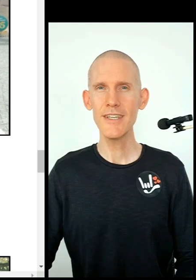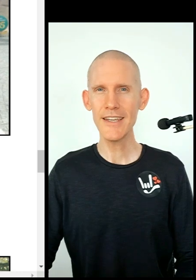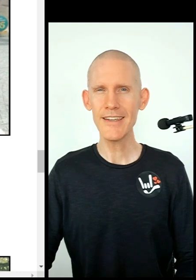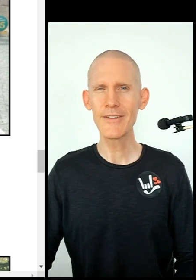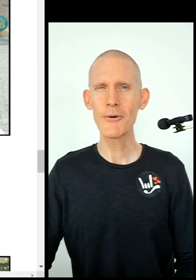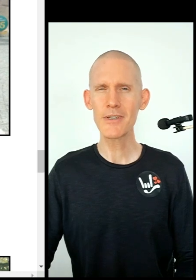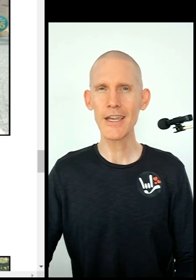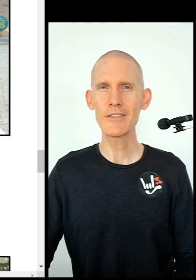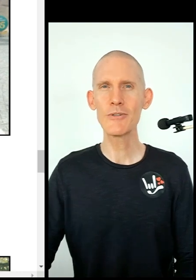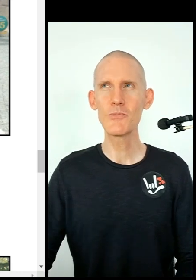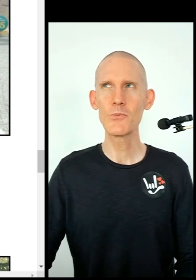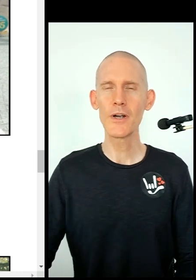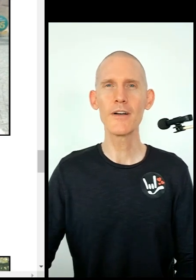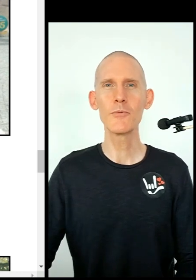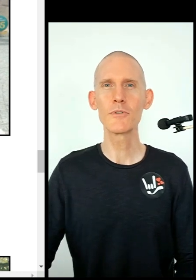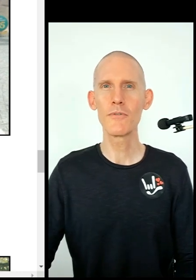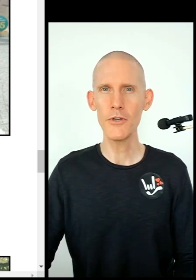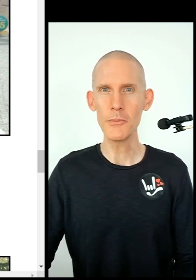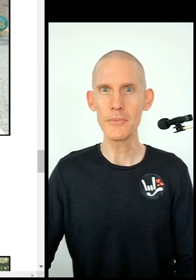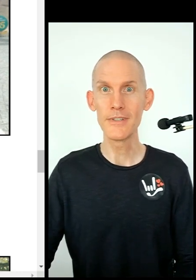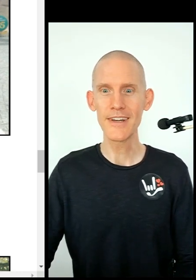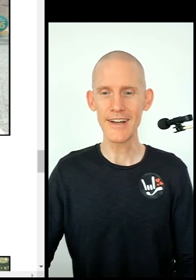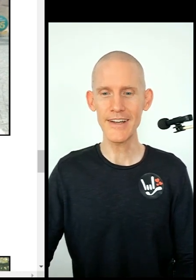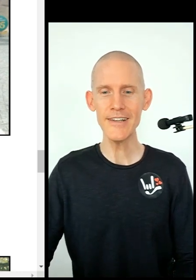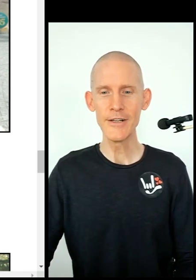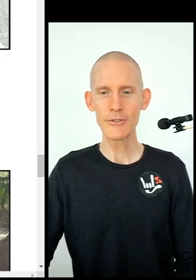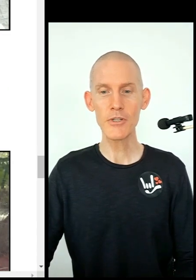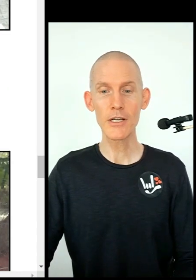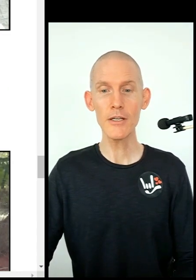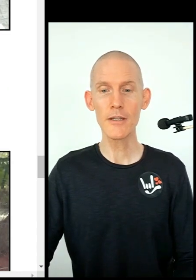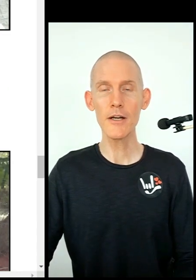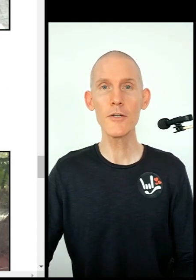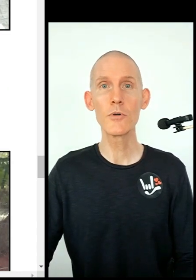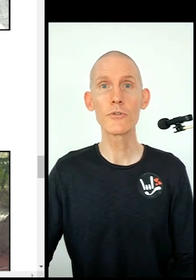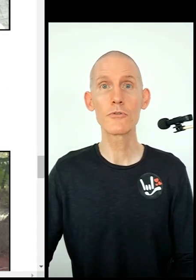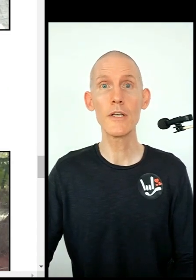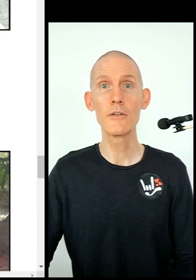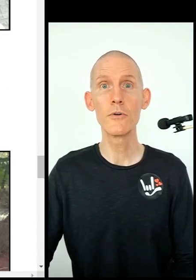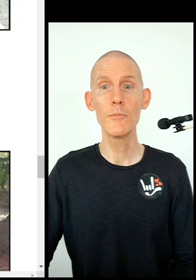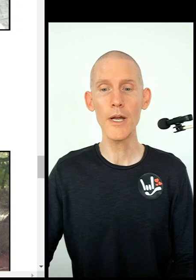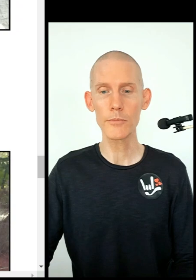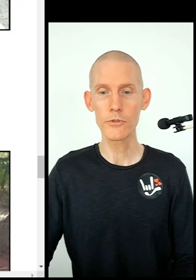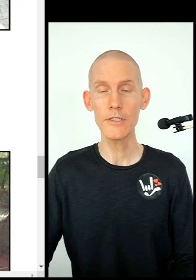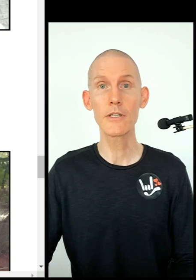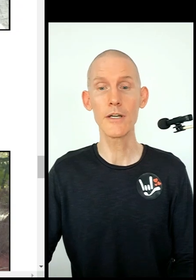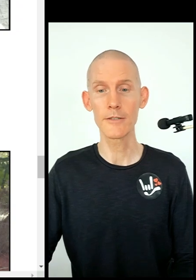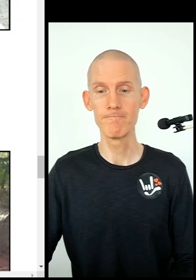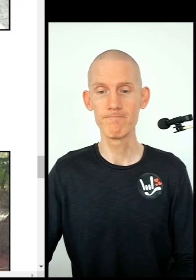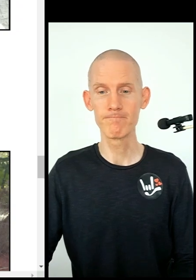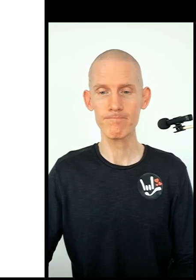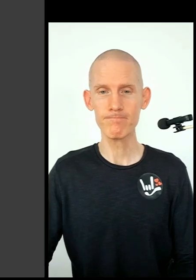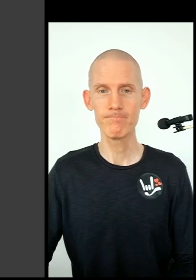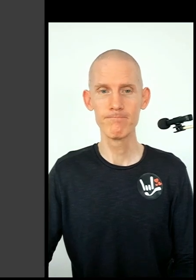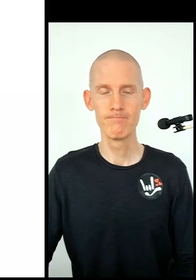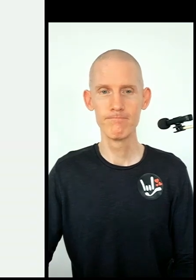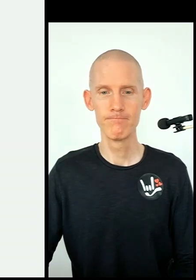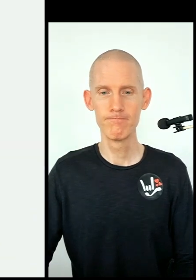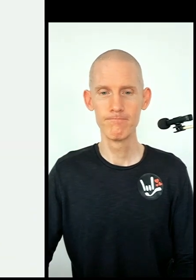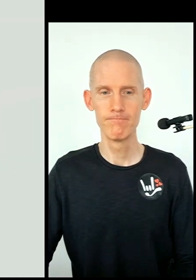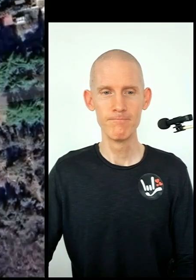just see the location where it was filmed. So you can click there and it will go straight to Google Maps. So let's click.